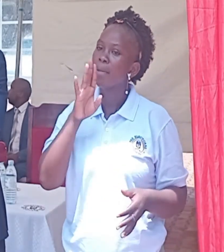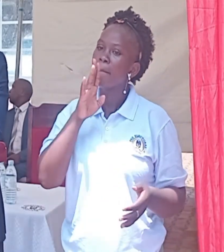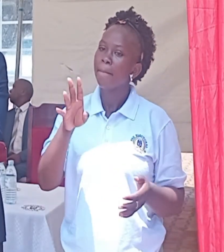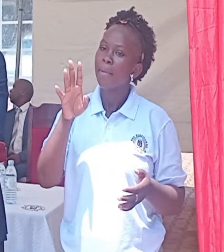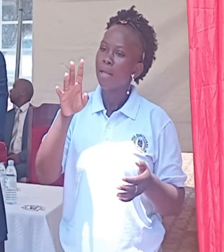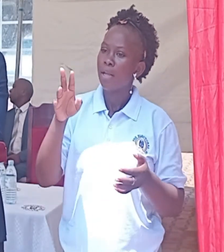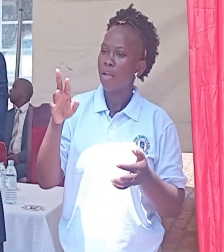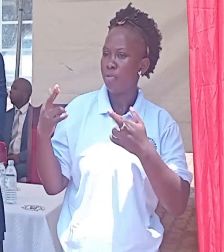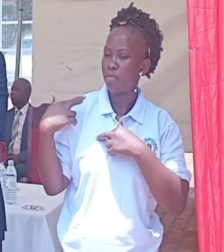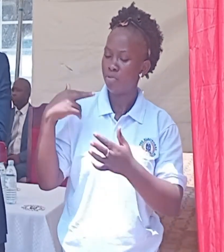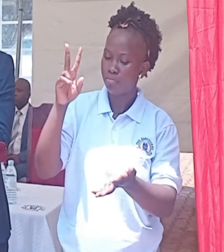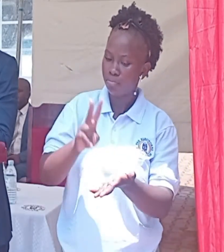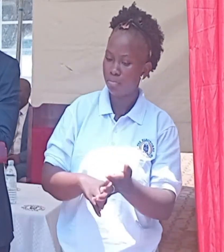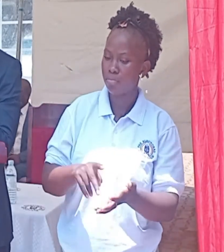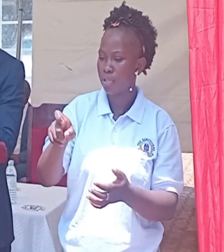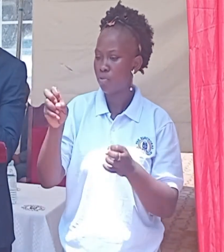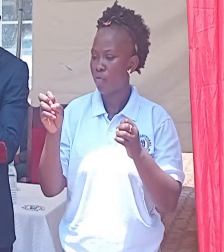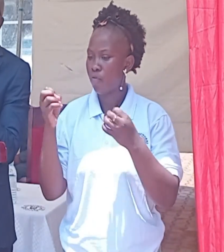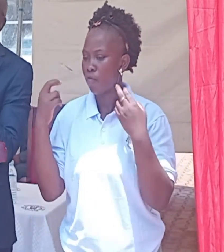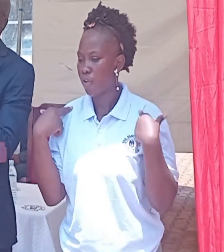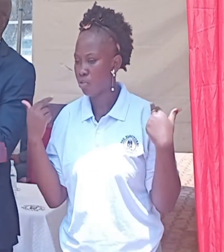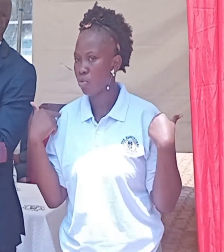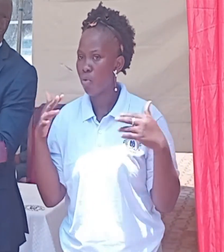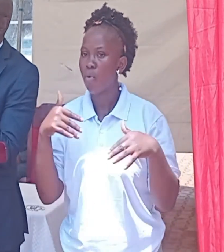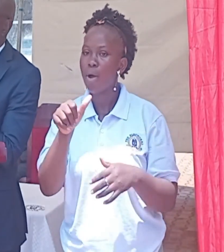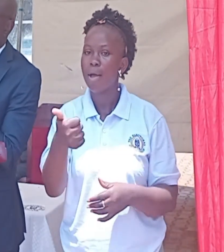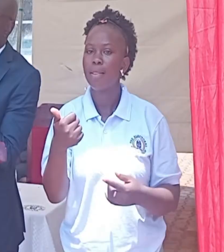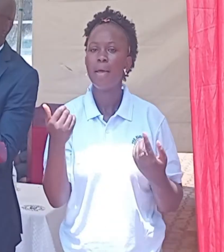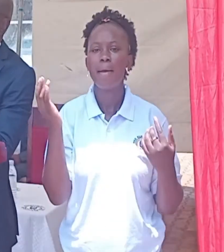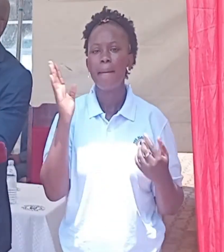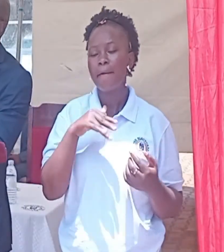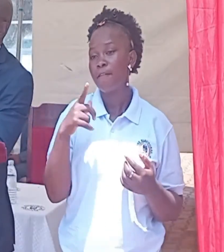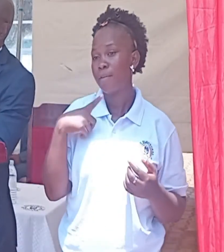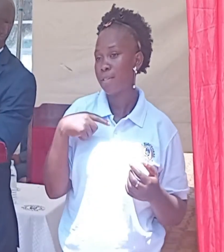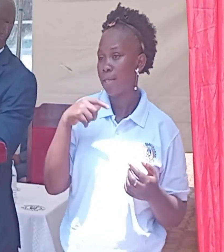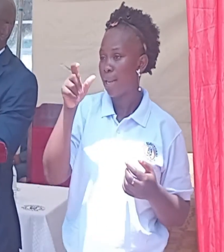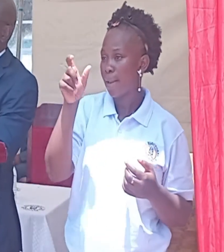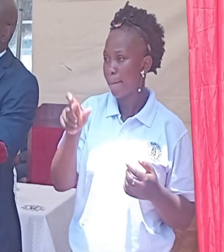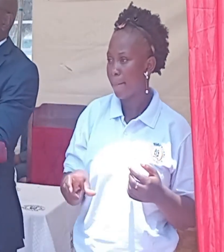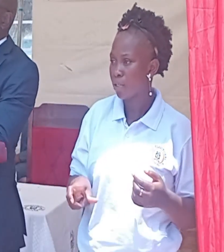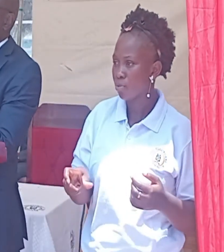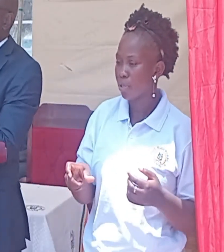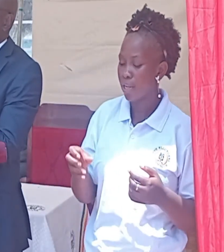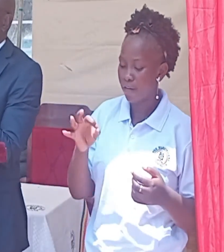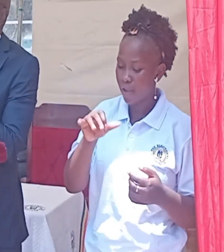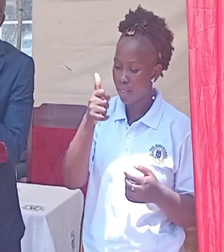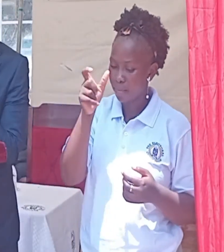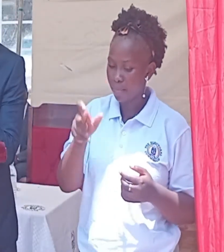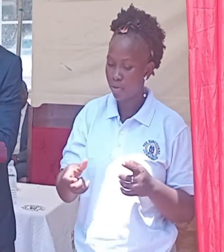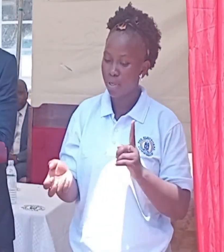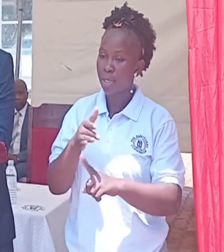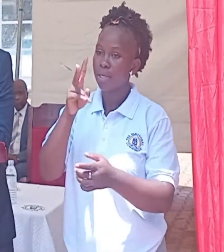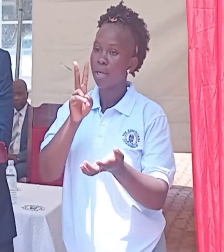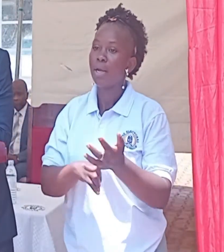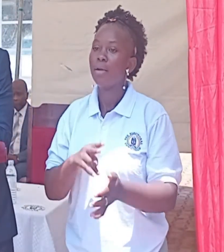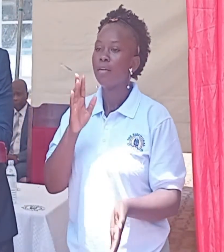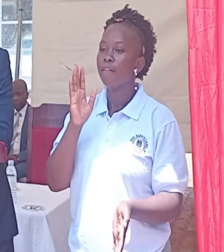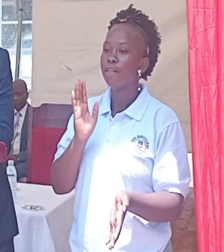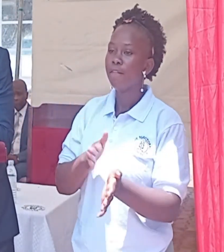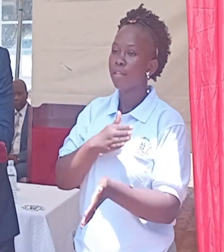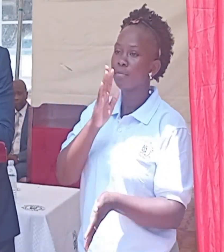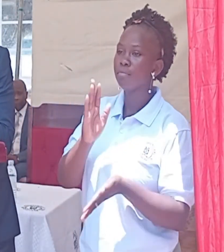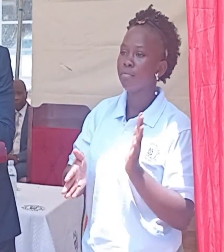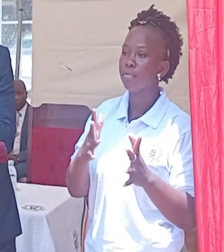this official or the other official? So unfortunately, the moment the other person will go to the endorsement, they would go and rush to get